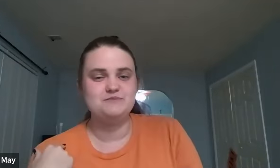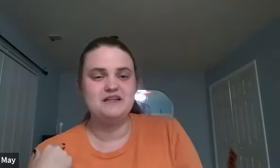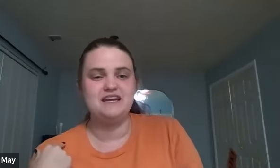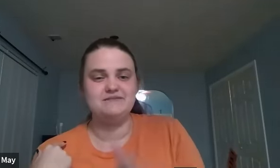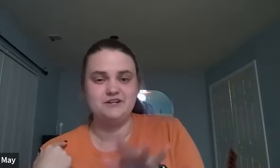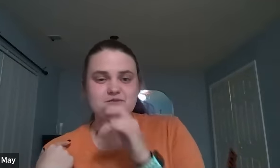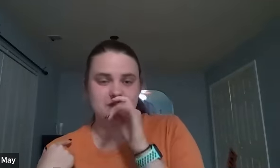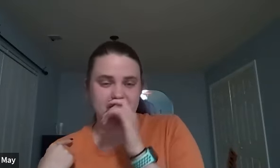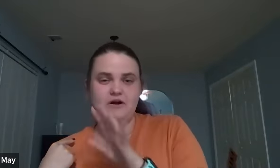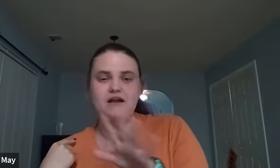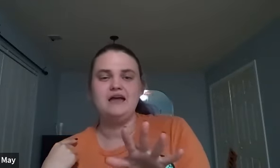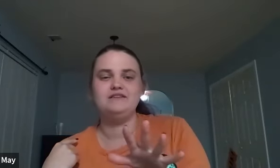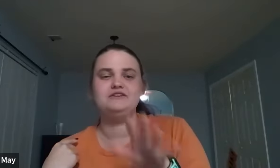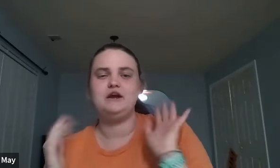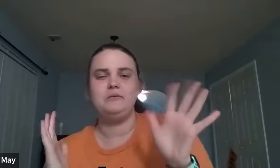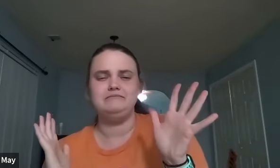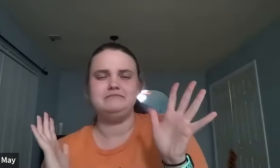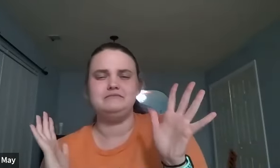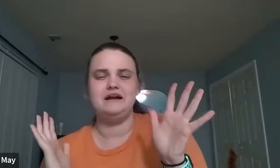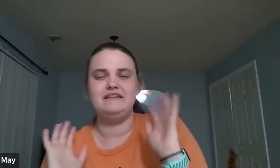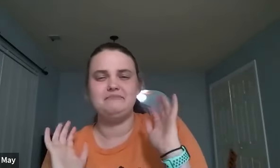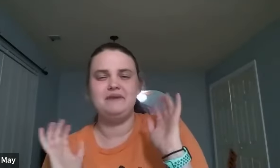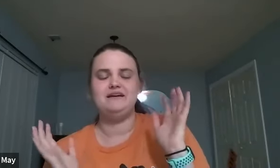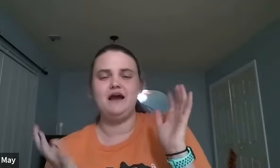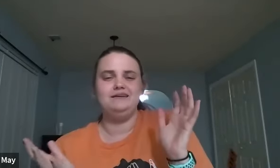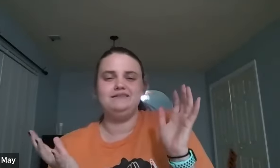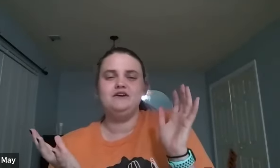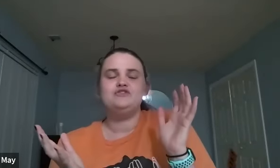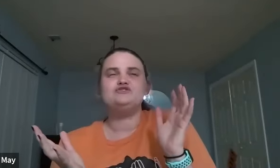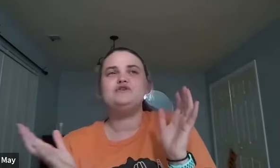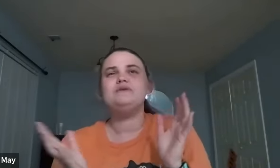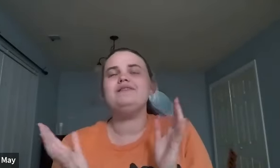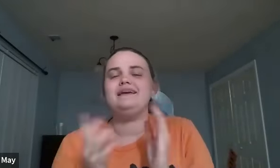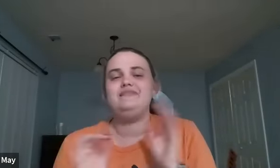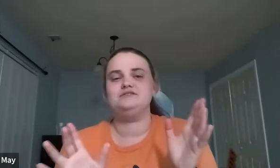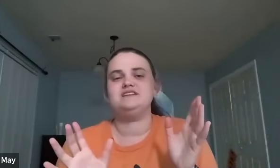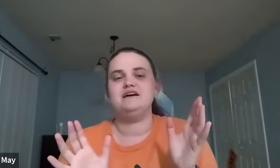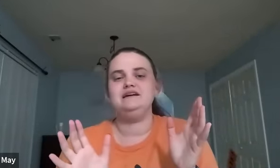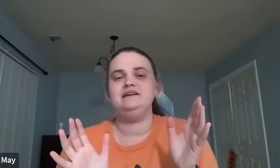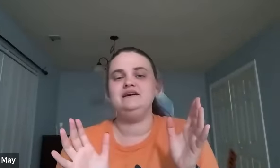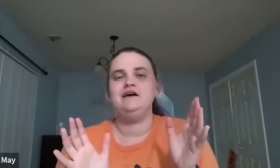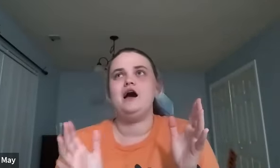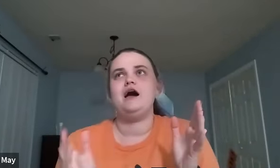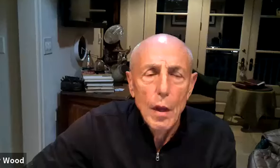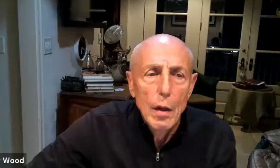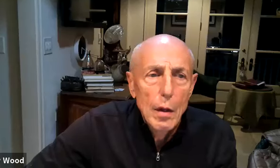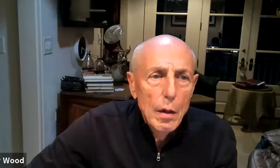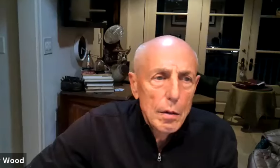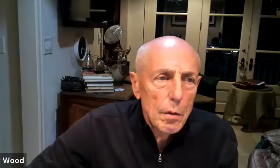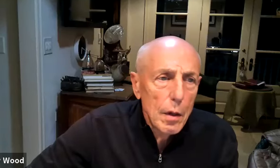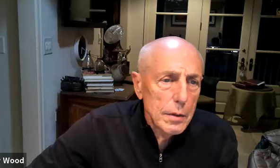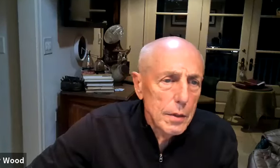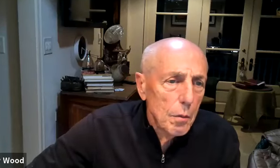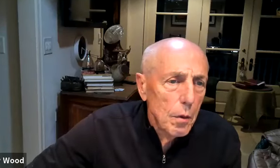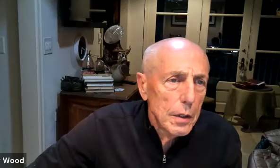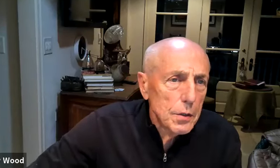spelling and I'm finger spelling it wrong, I literally go, there's no real like clear sign. I may say the sign for again,